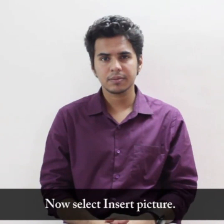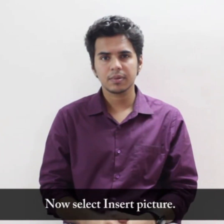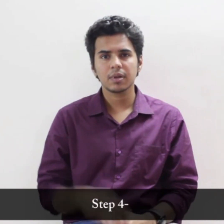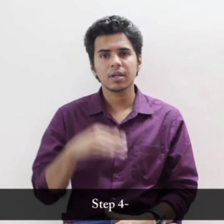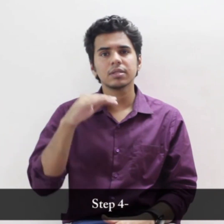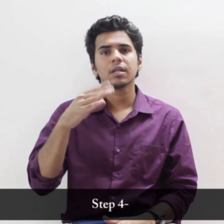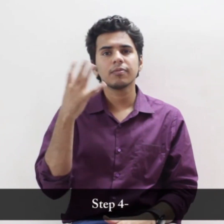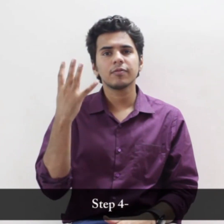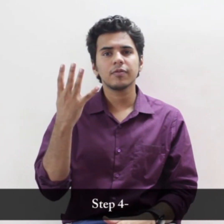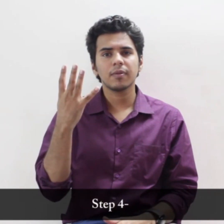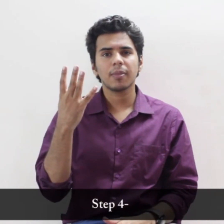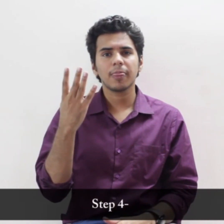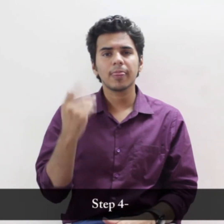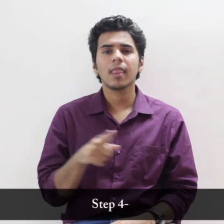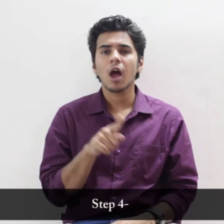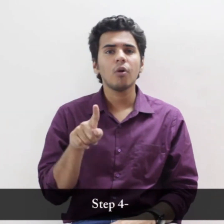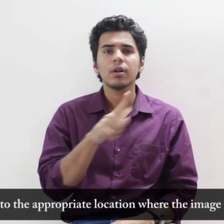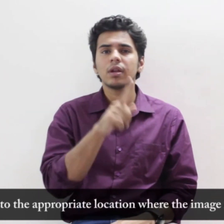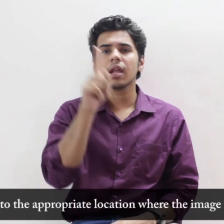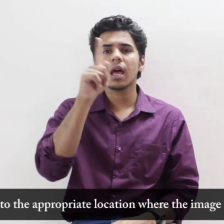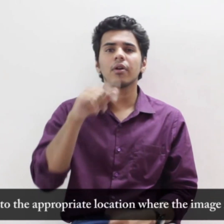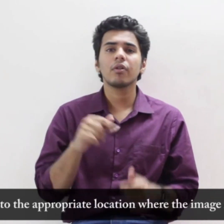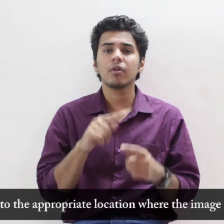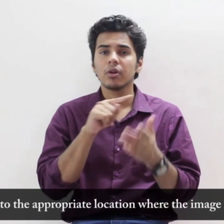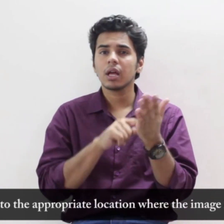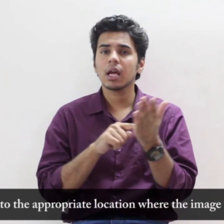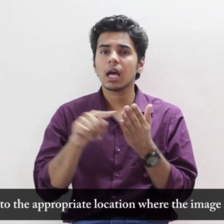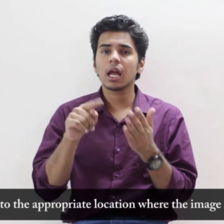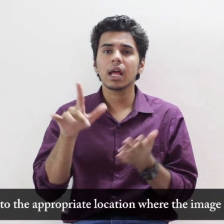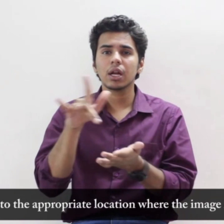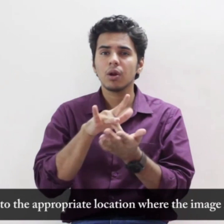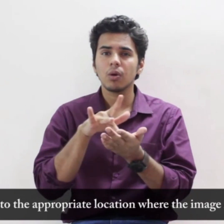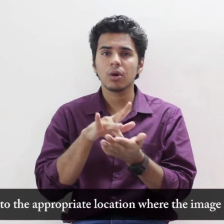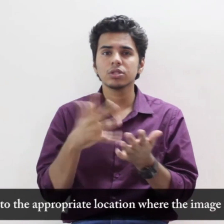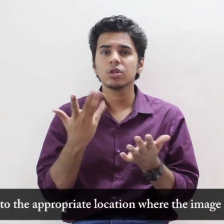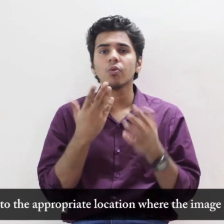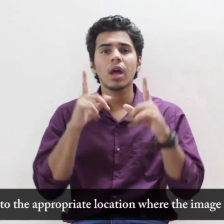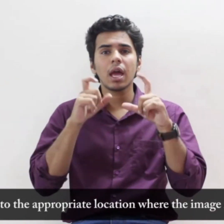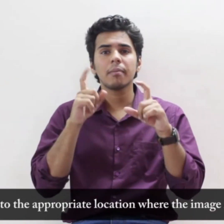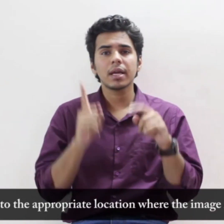Step 4. Navigate to the appropriate location where the image is stored.